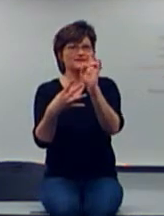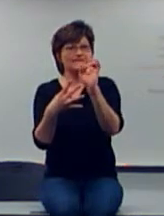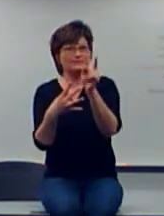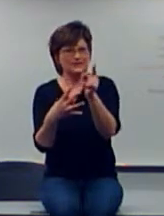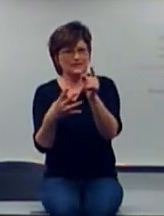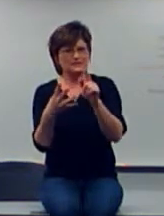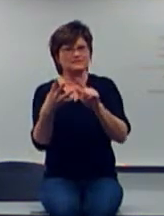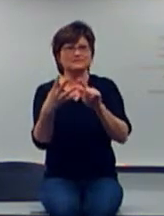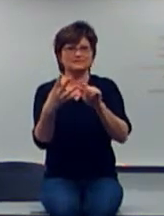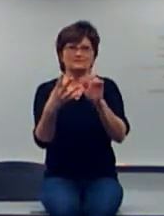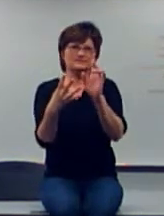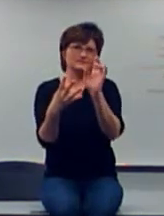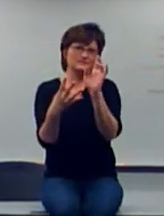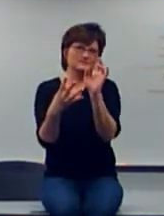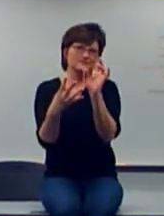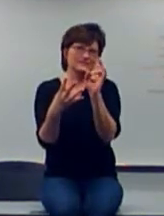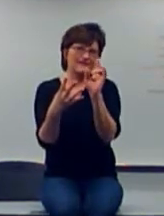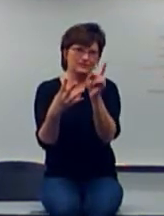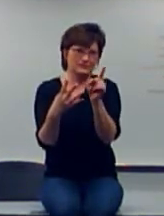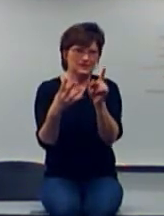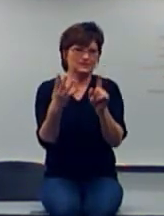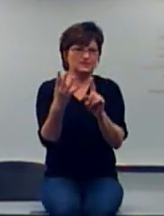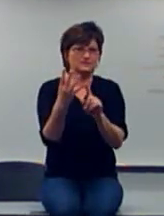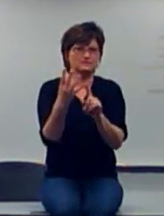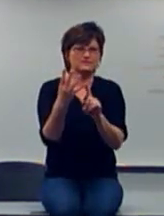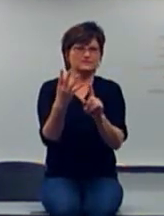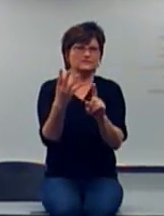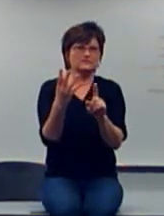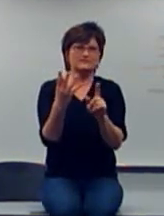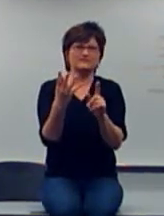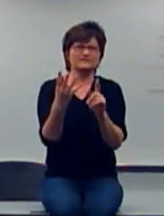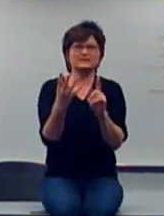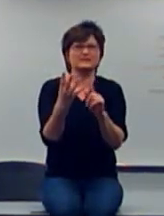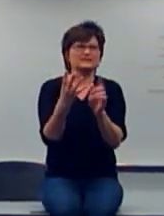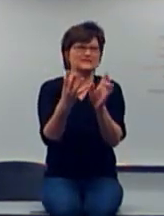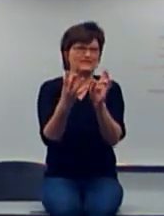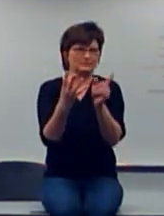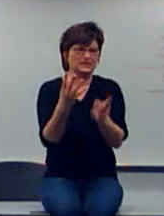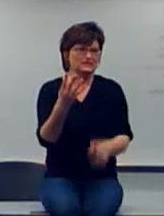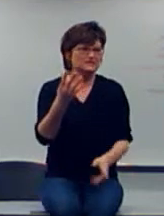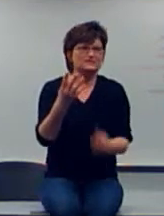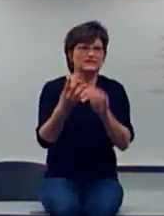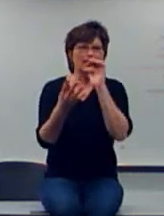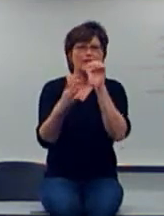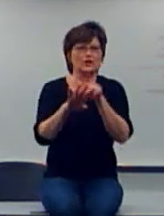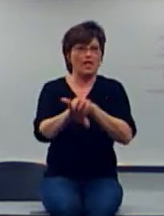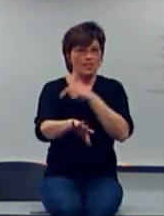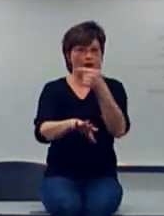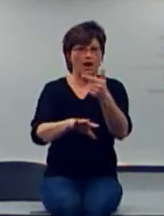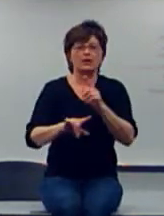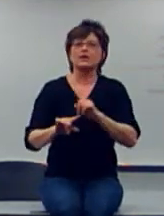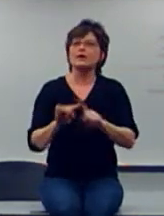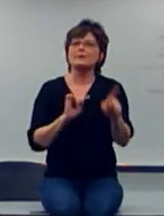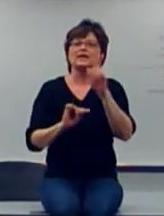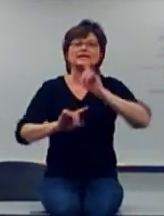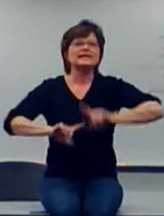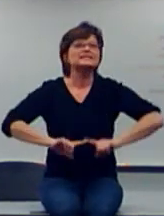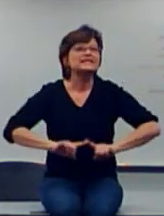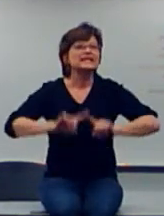long. Second part's about 7 minutes. Third part's about 7 minutes. and the fourth part's about 7. They're not very long